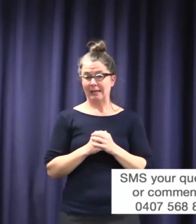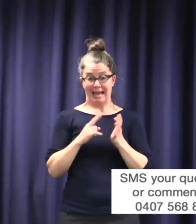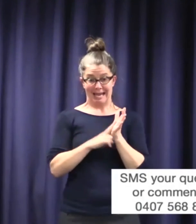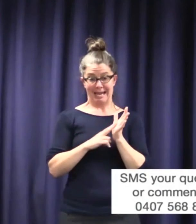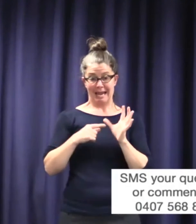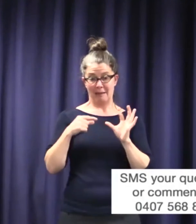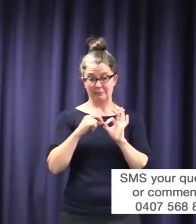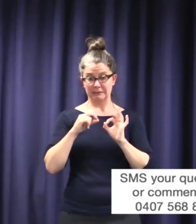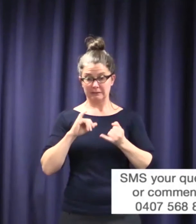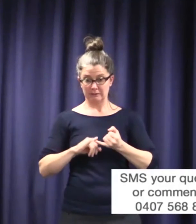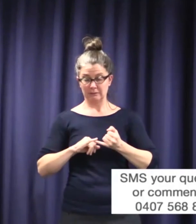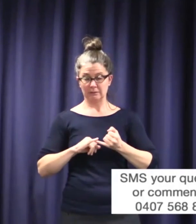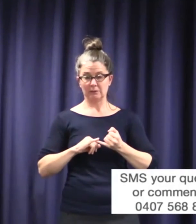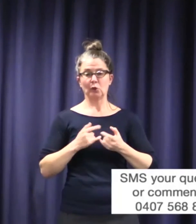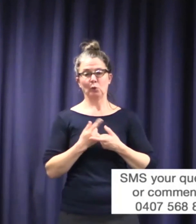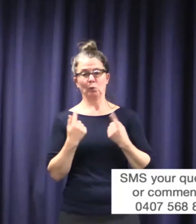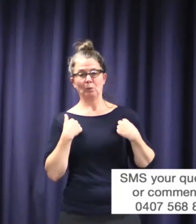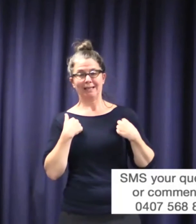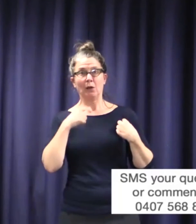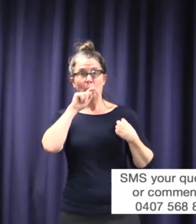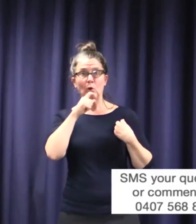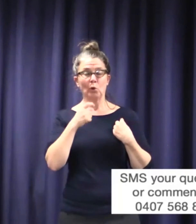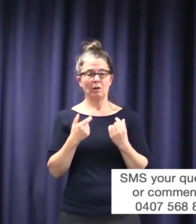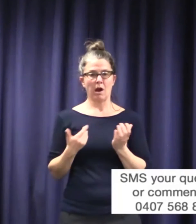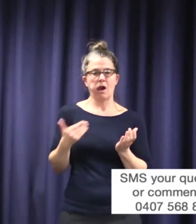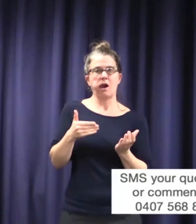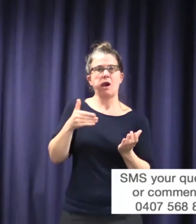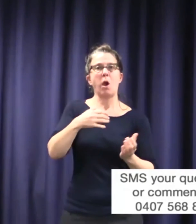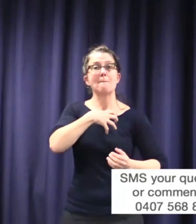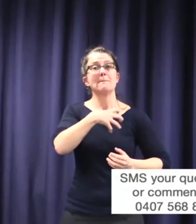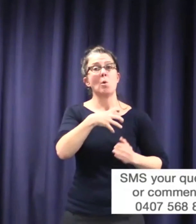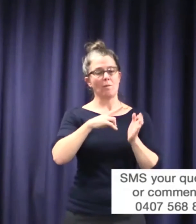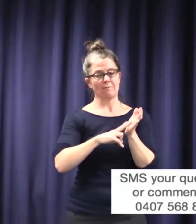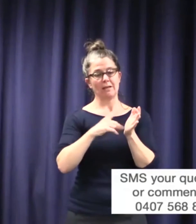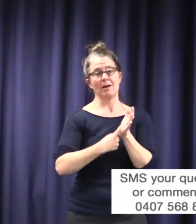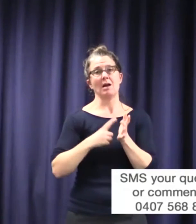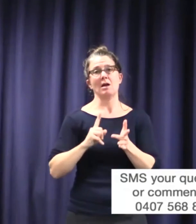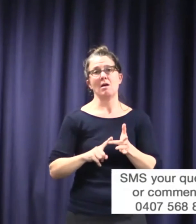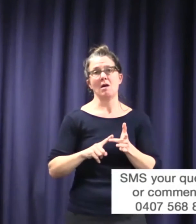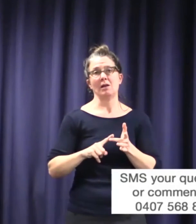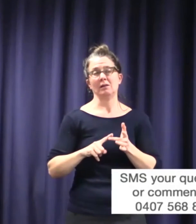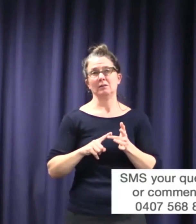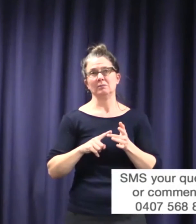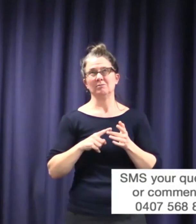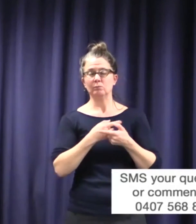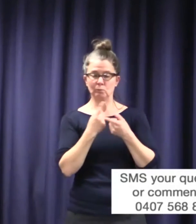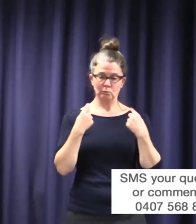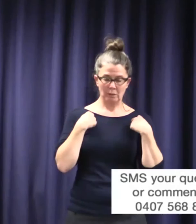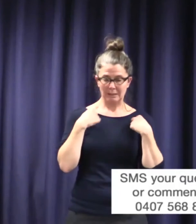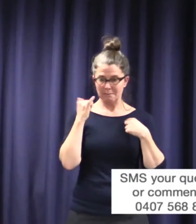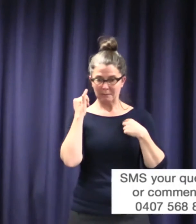will be extending their capacity for VRI, and so we'll probably be looking at a program